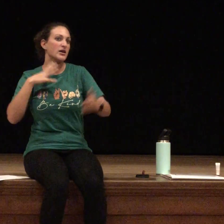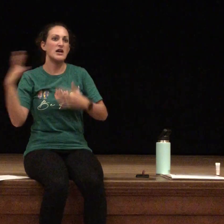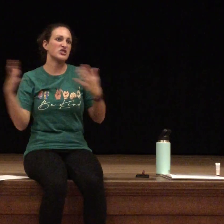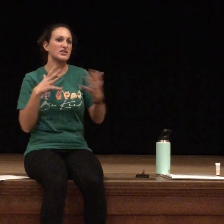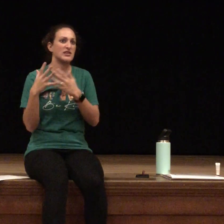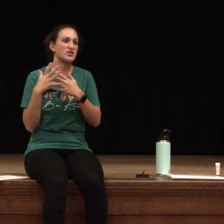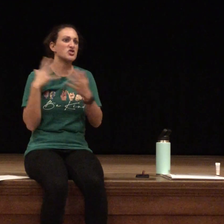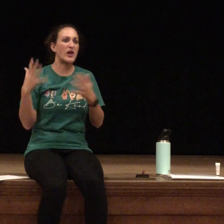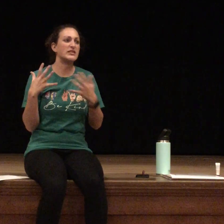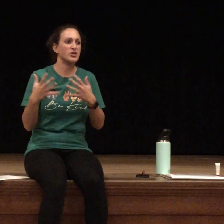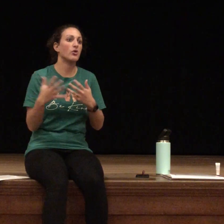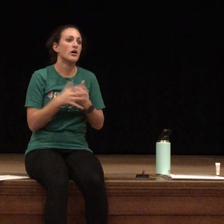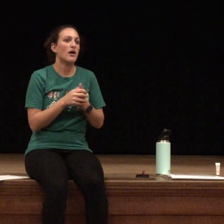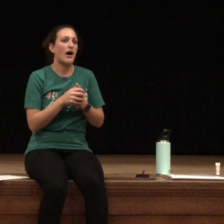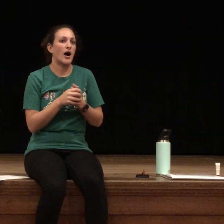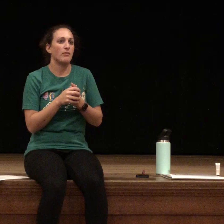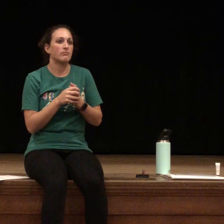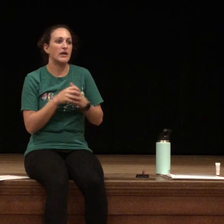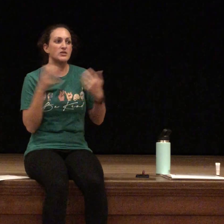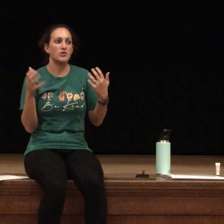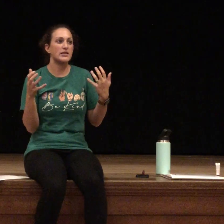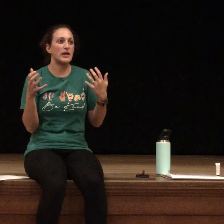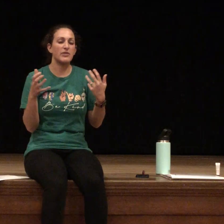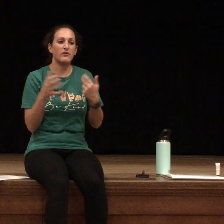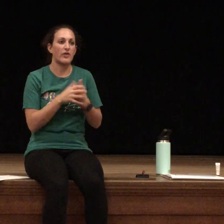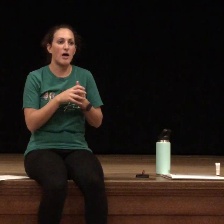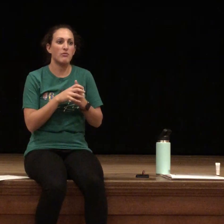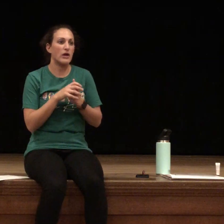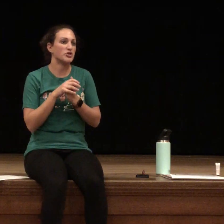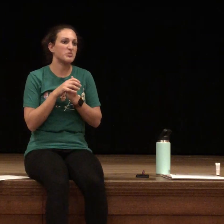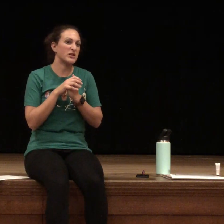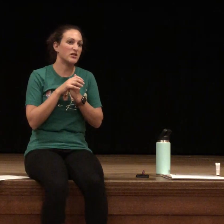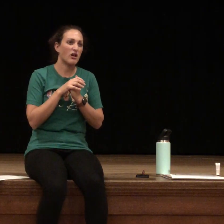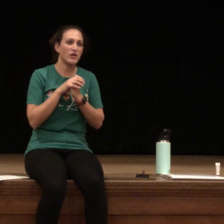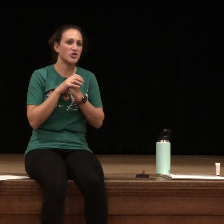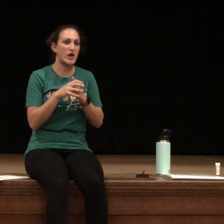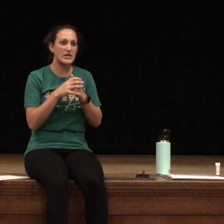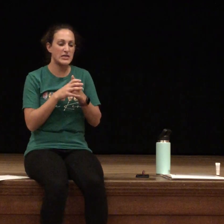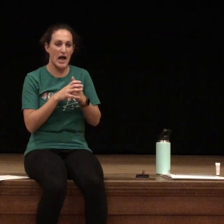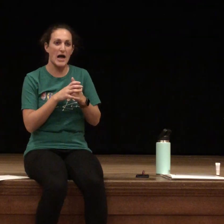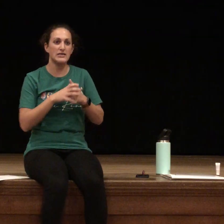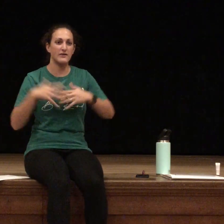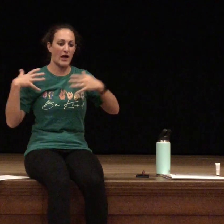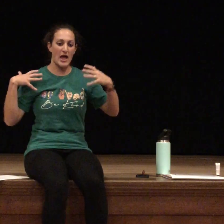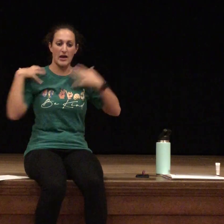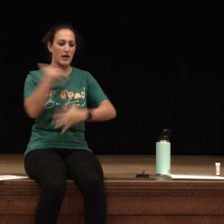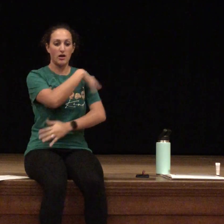It strains you. And so the same thing for them. It would just be a little straining to the eyes if I had on